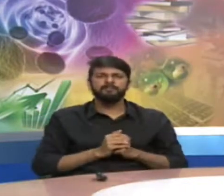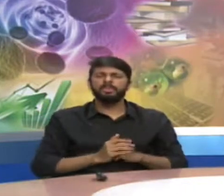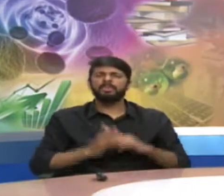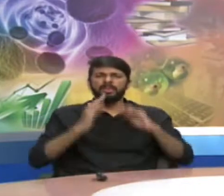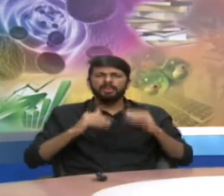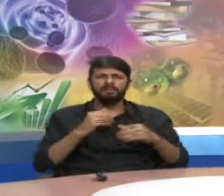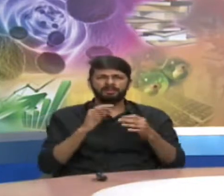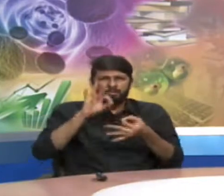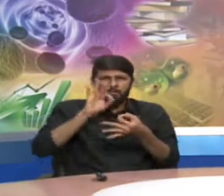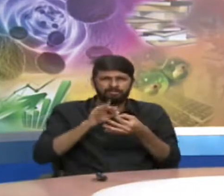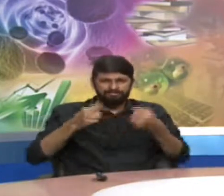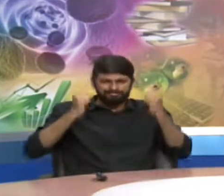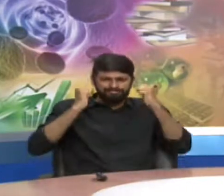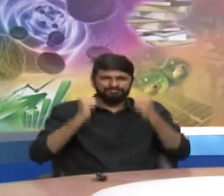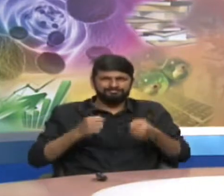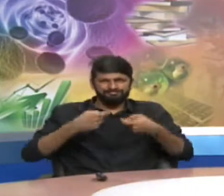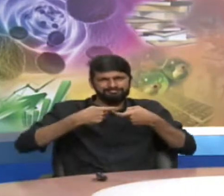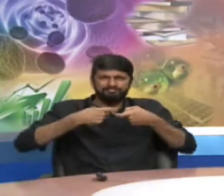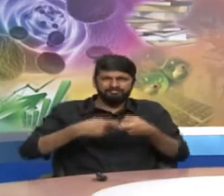one certain point called nirvana.